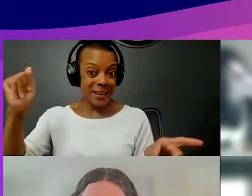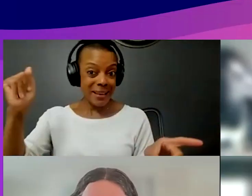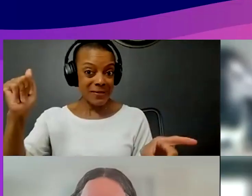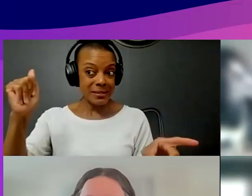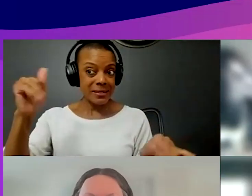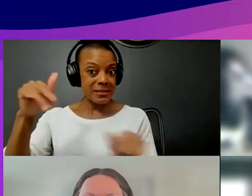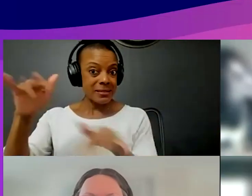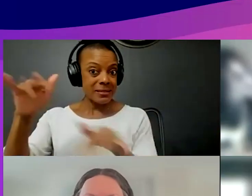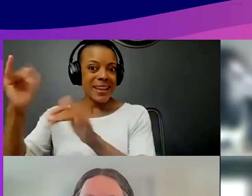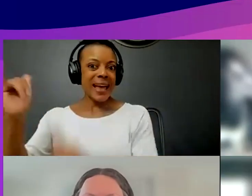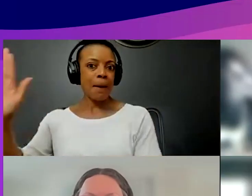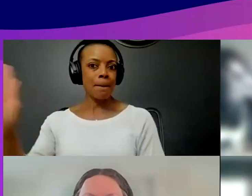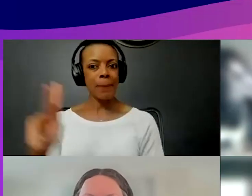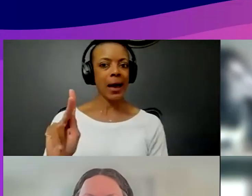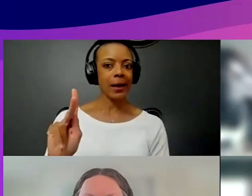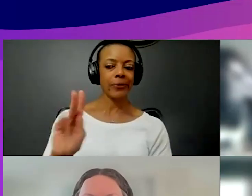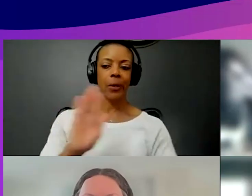a caregiver role. And